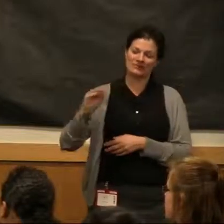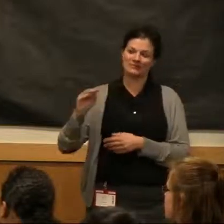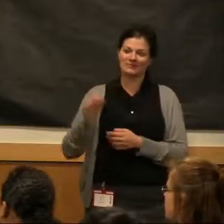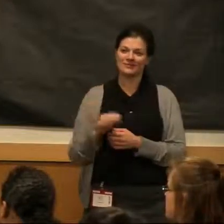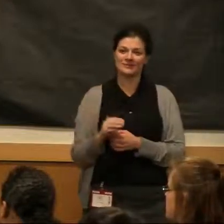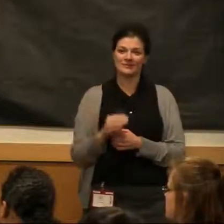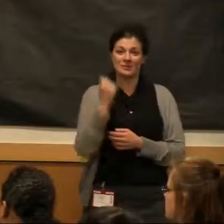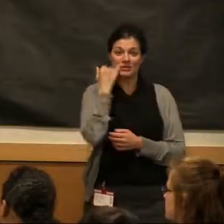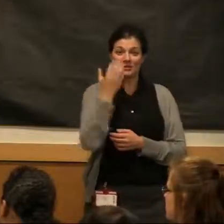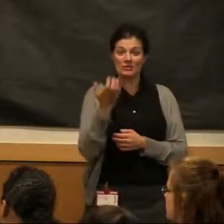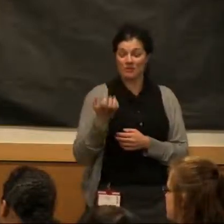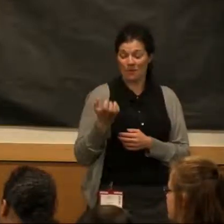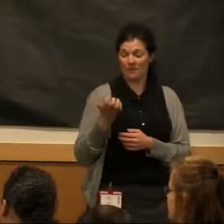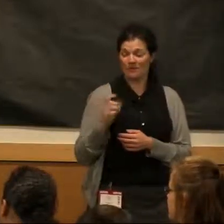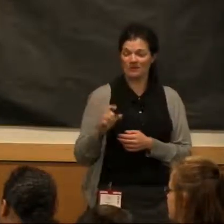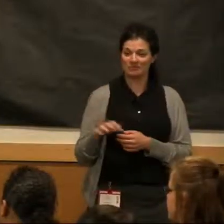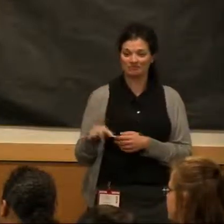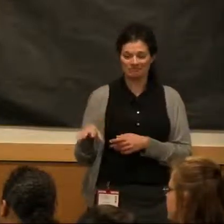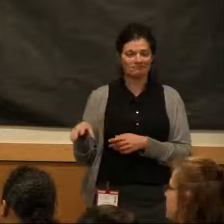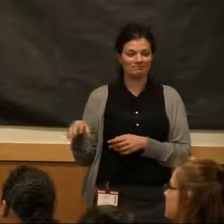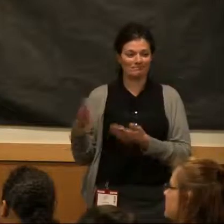presentation.